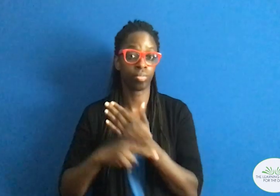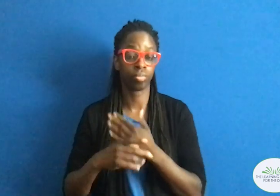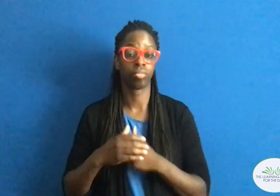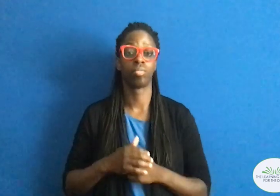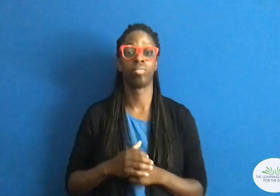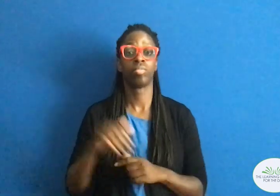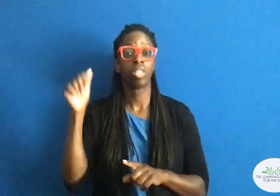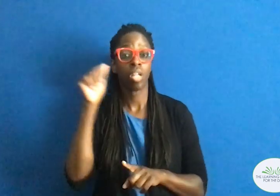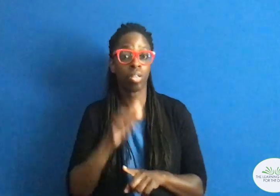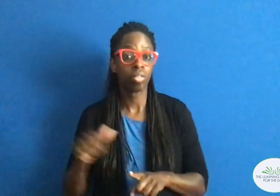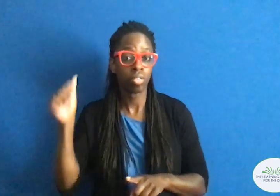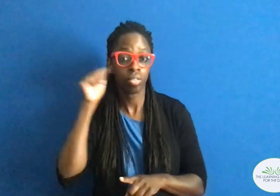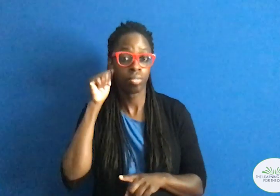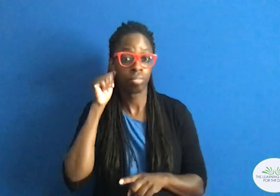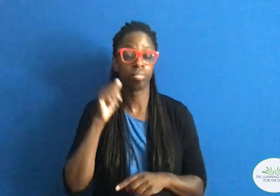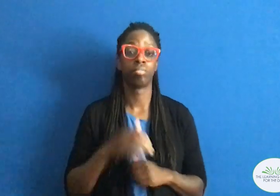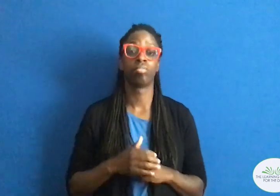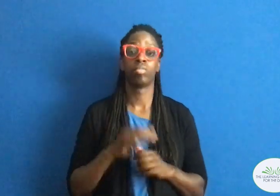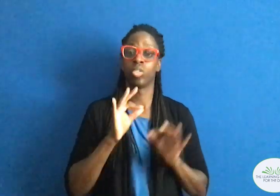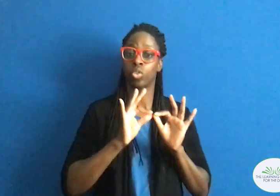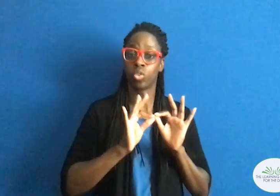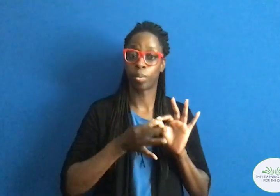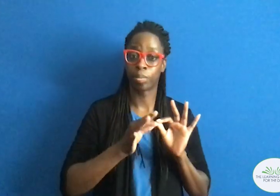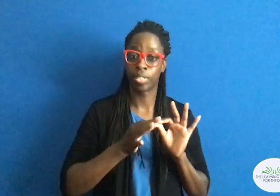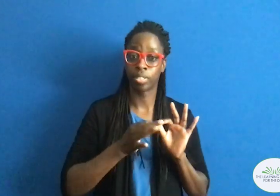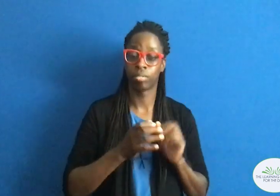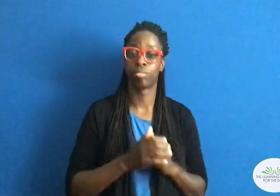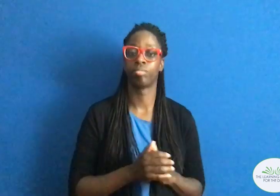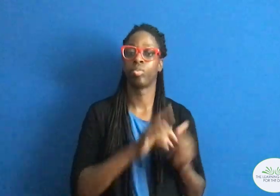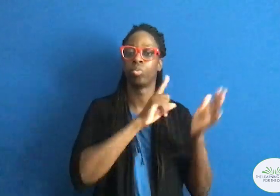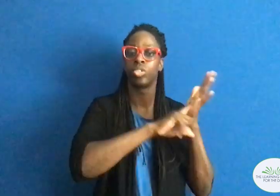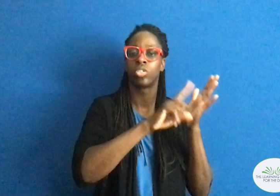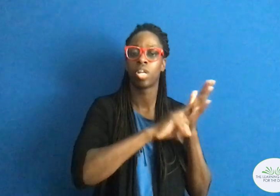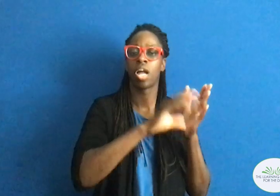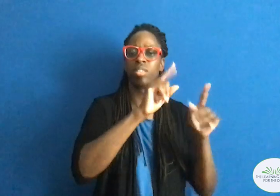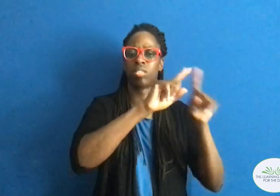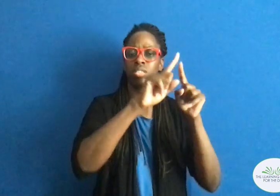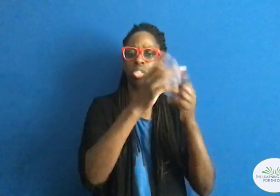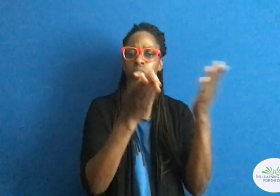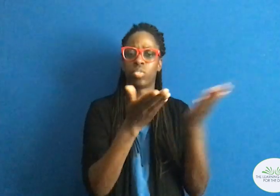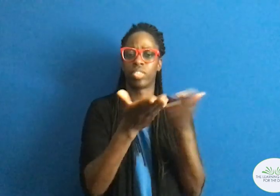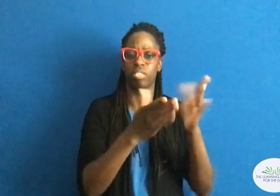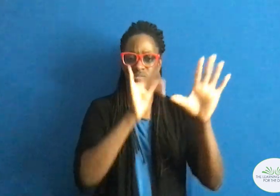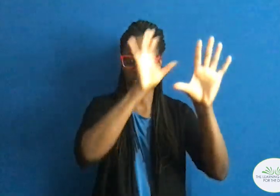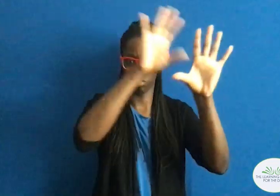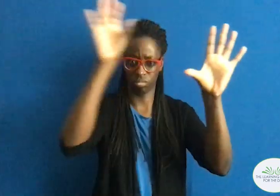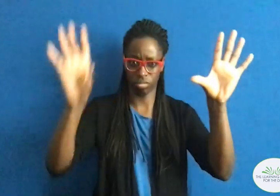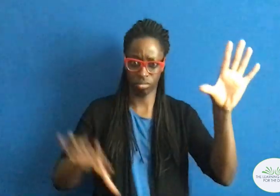interpreting, research, and other expanded service lines for our racial equity action.